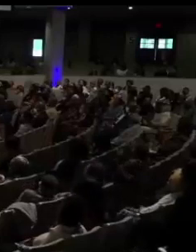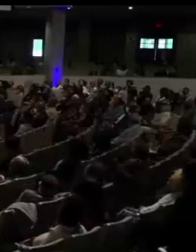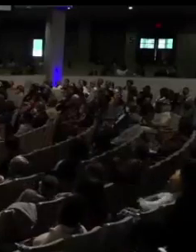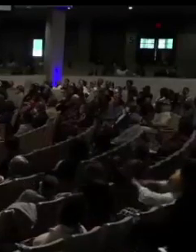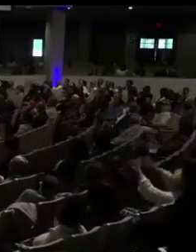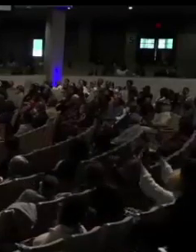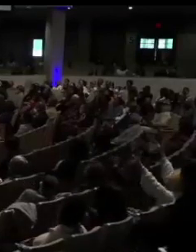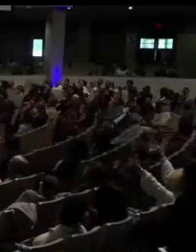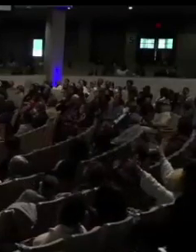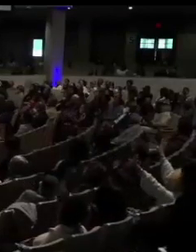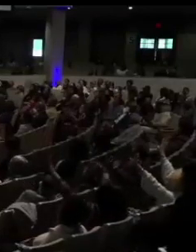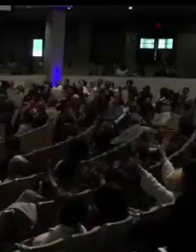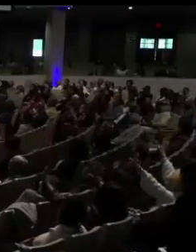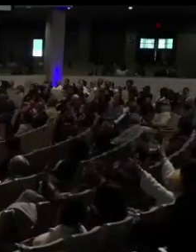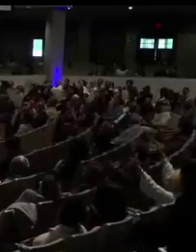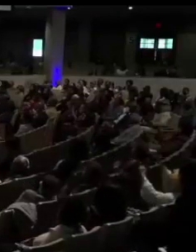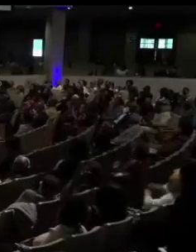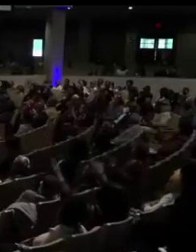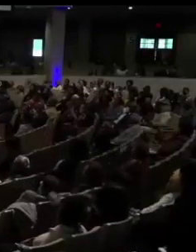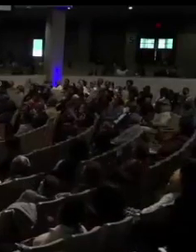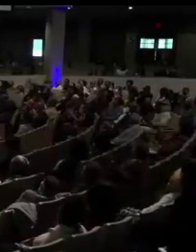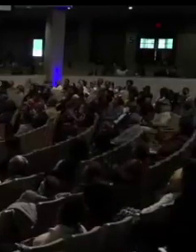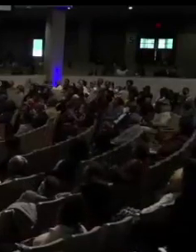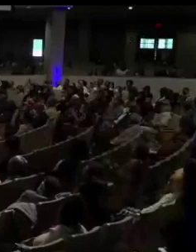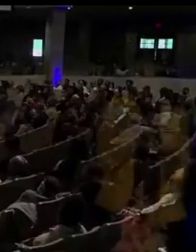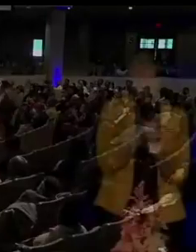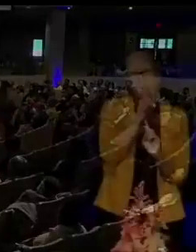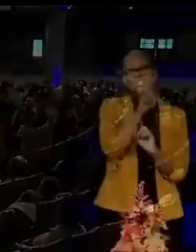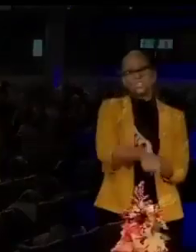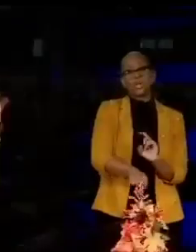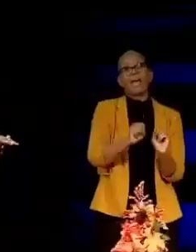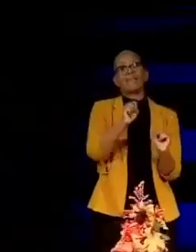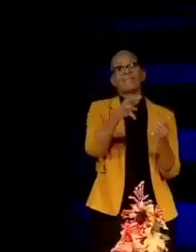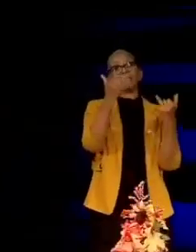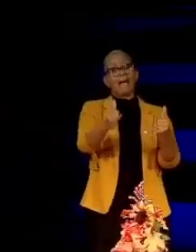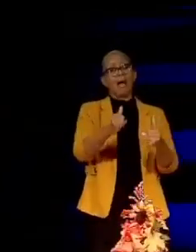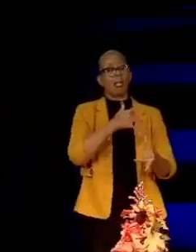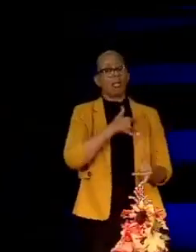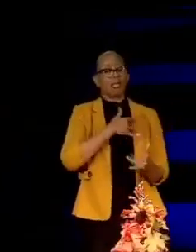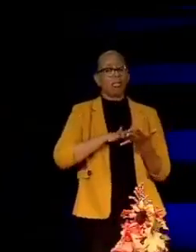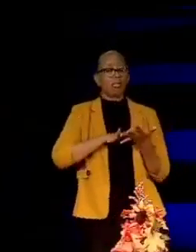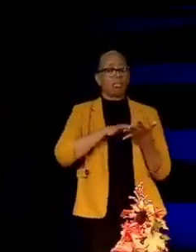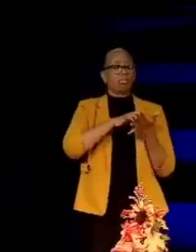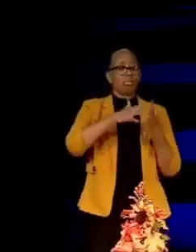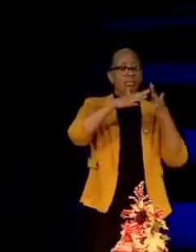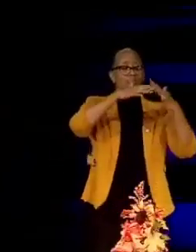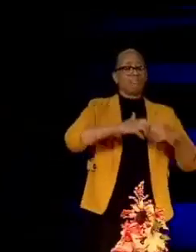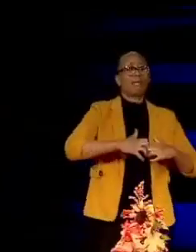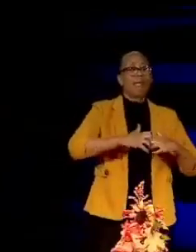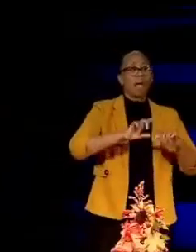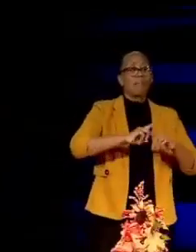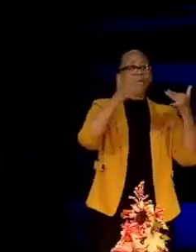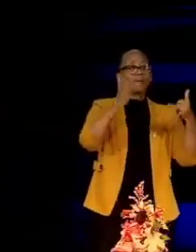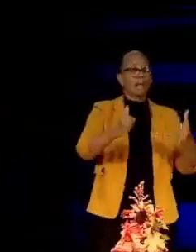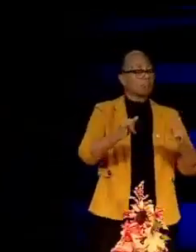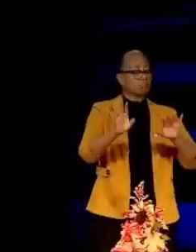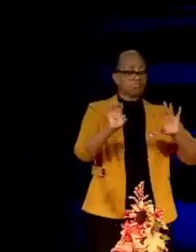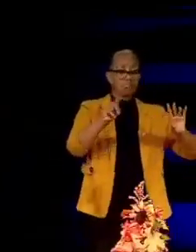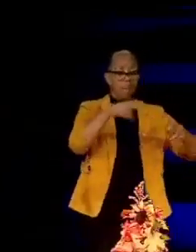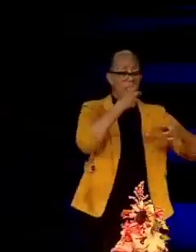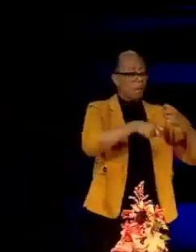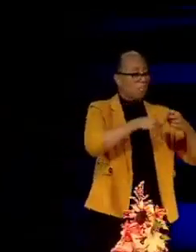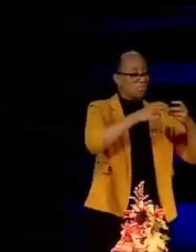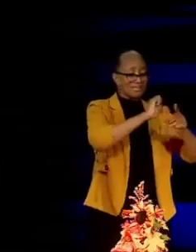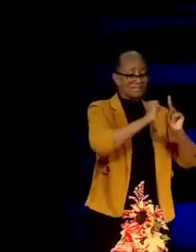had one person. That last situation should have broke you down. But when you went into your